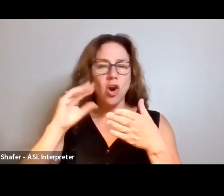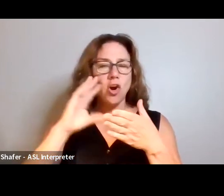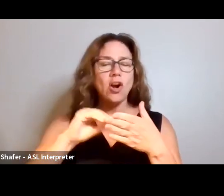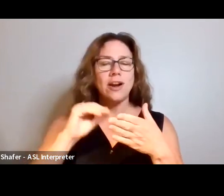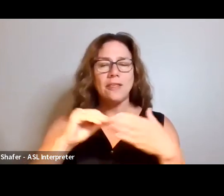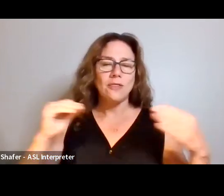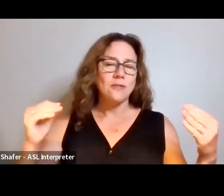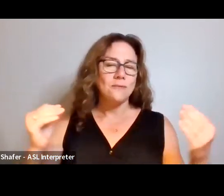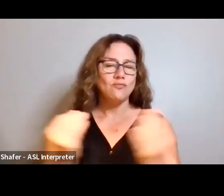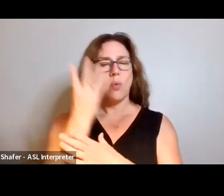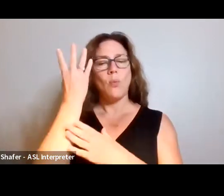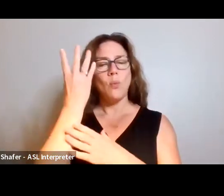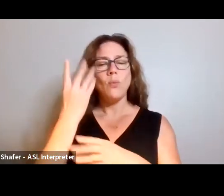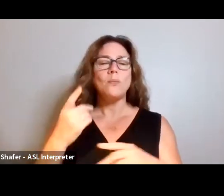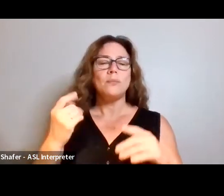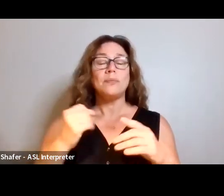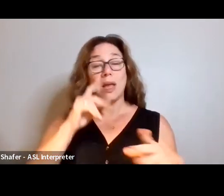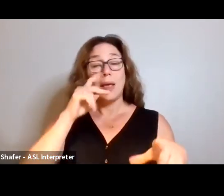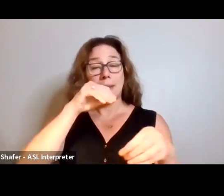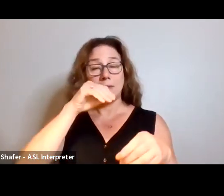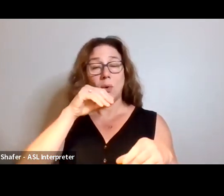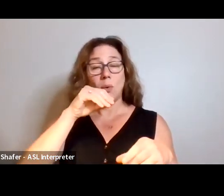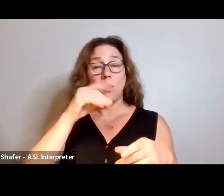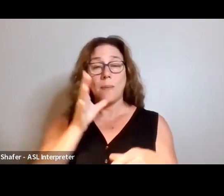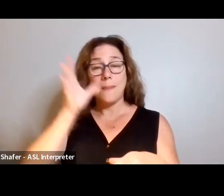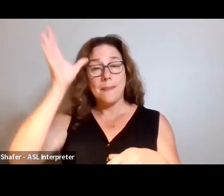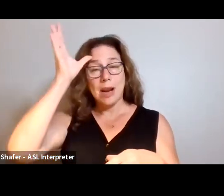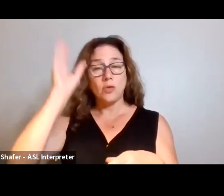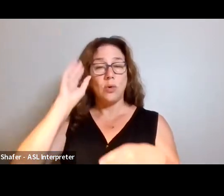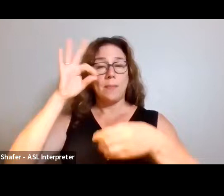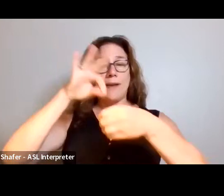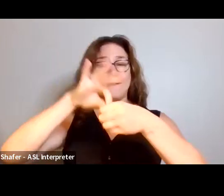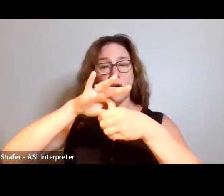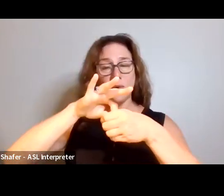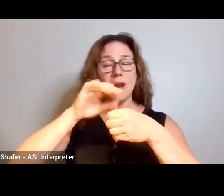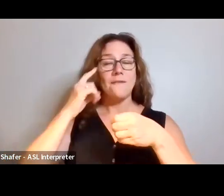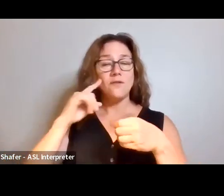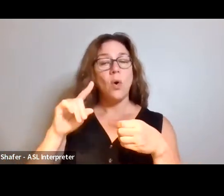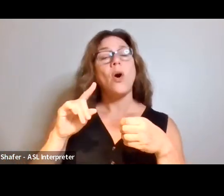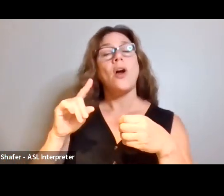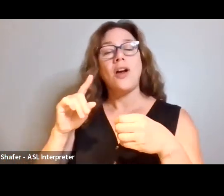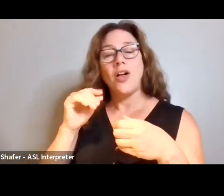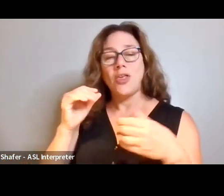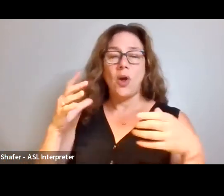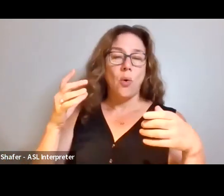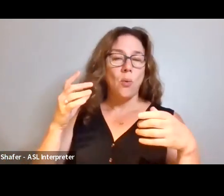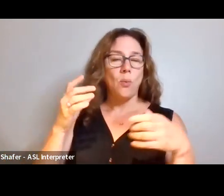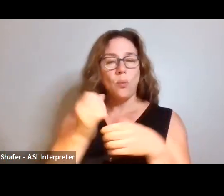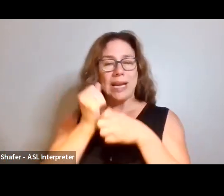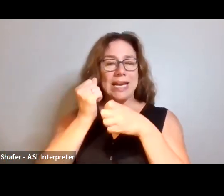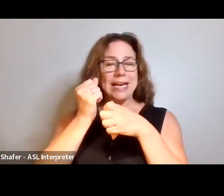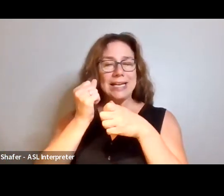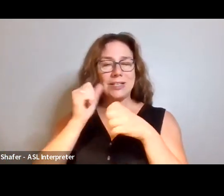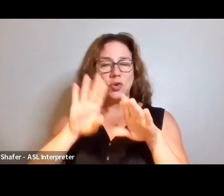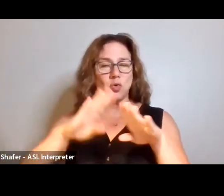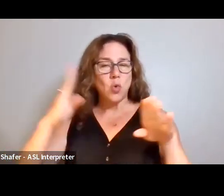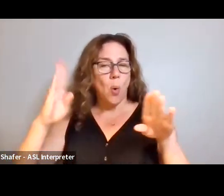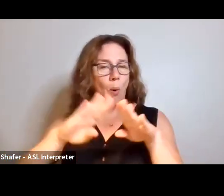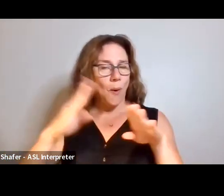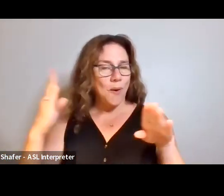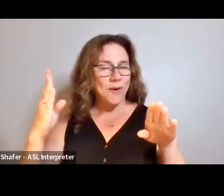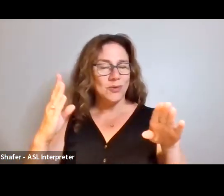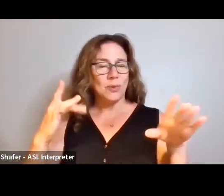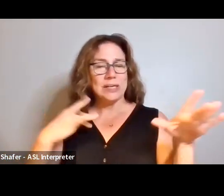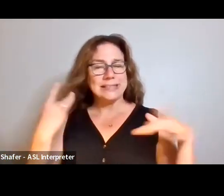the parents will actually be voting at back to school night for the winning door. So we're excited to see what they